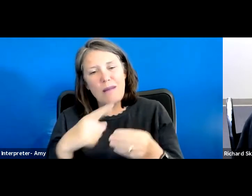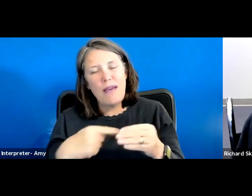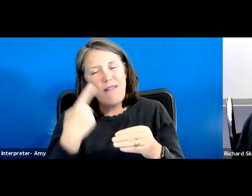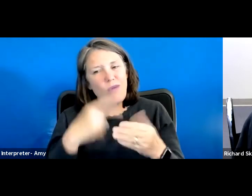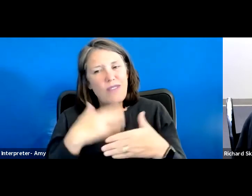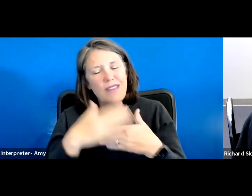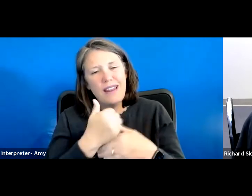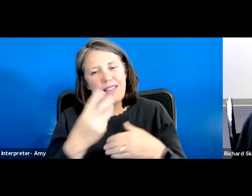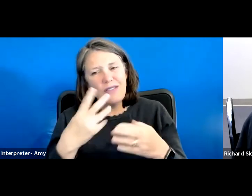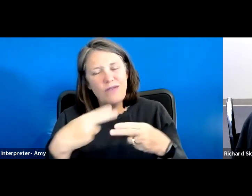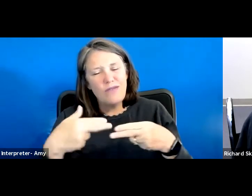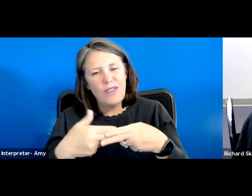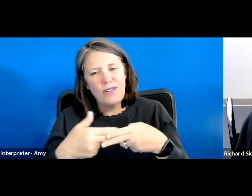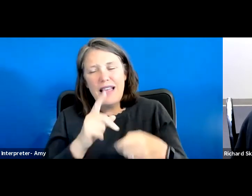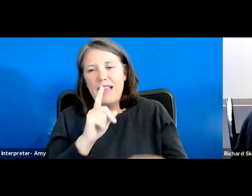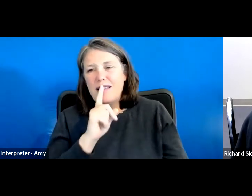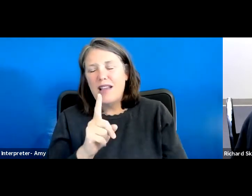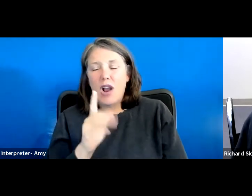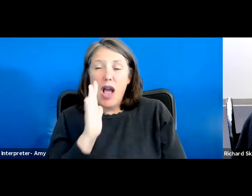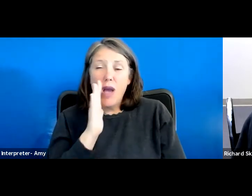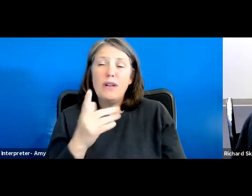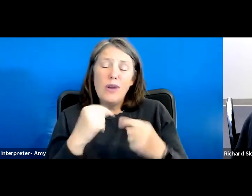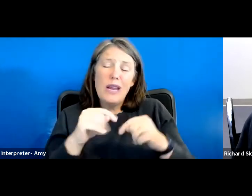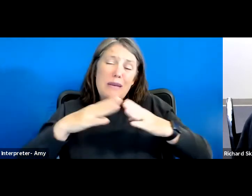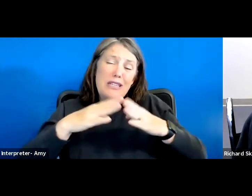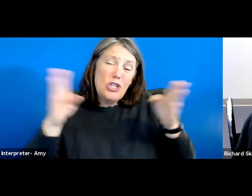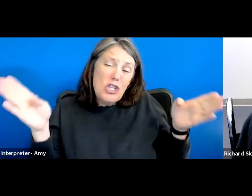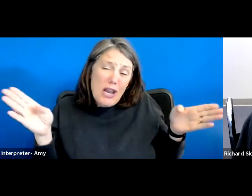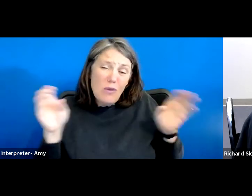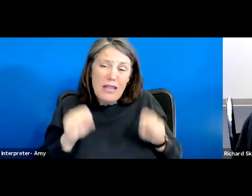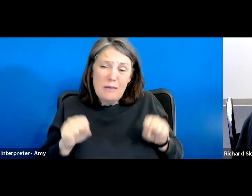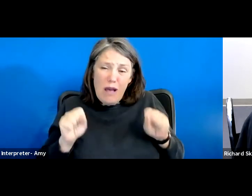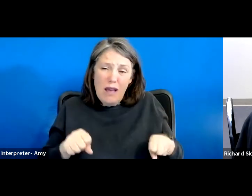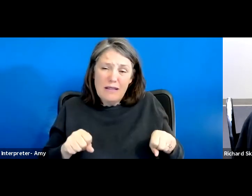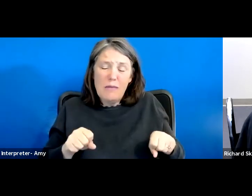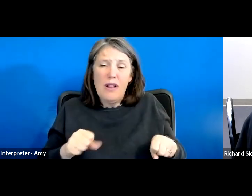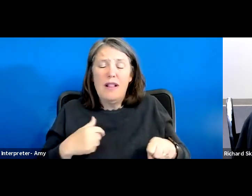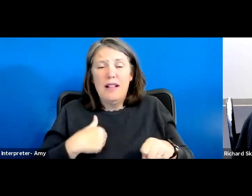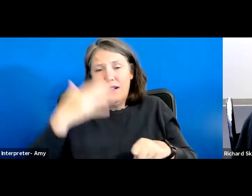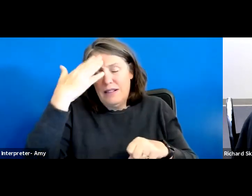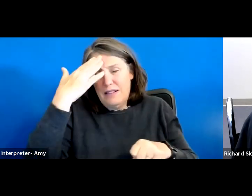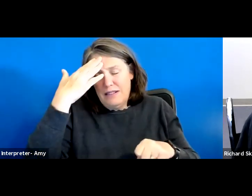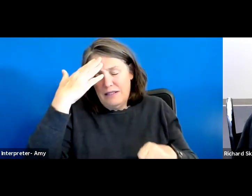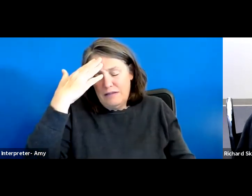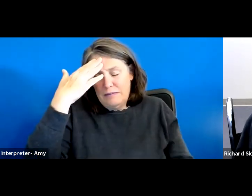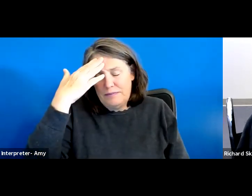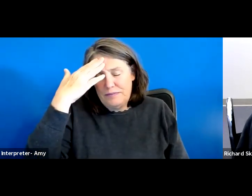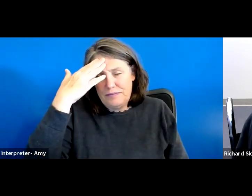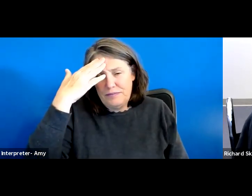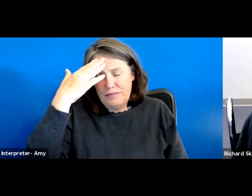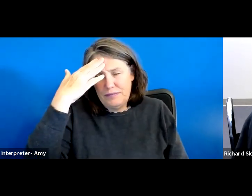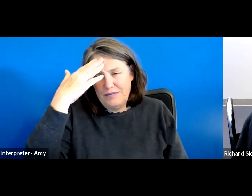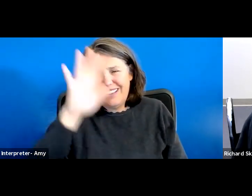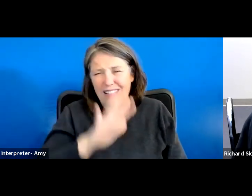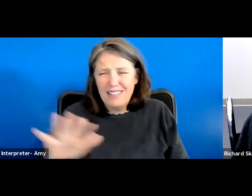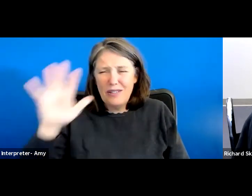slides I'm going to try to be as general as I can. And I know that across the